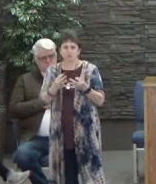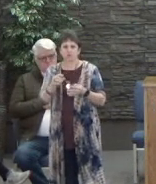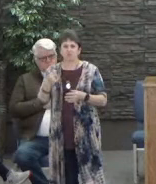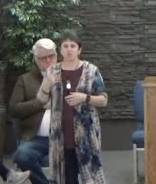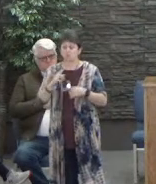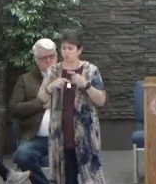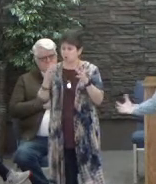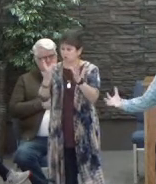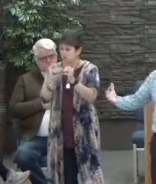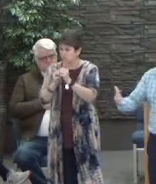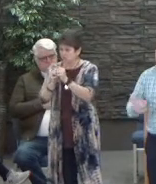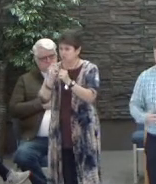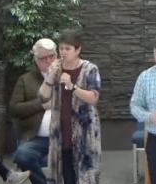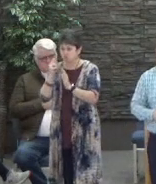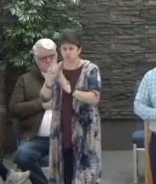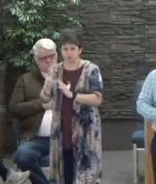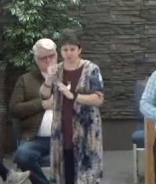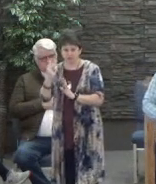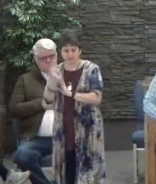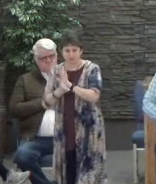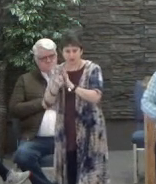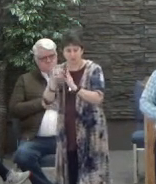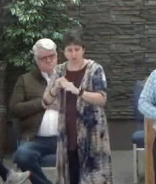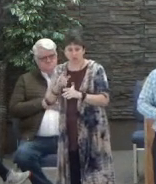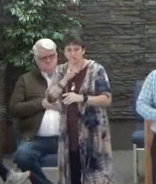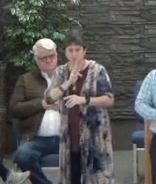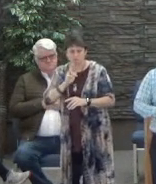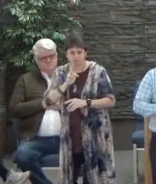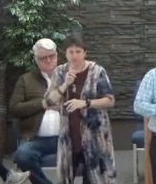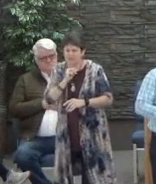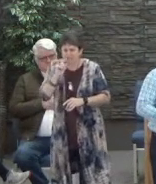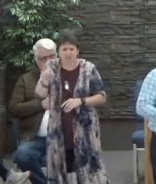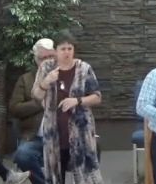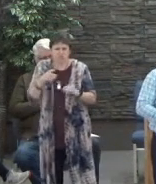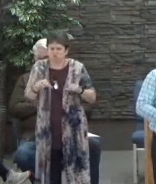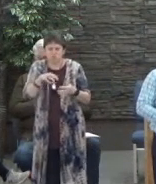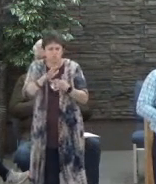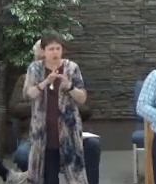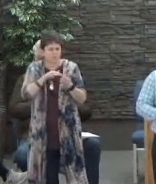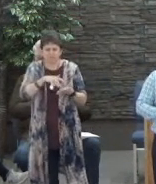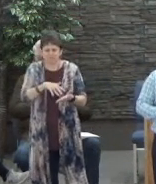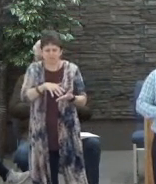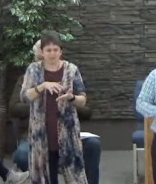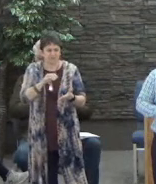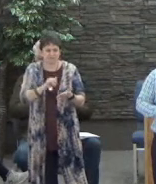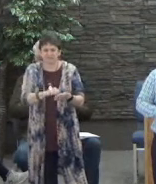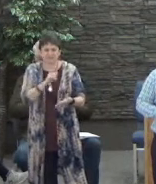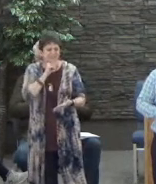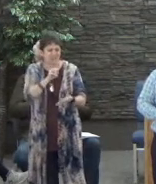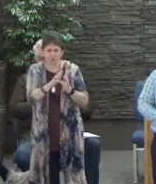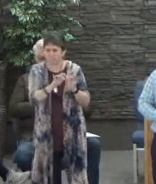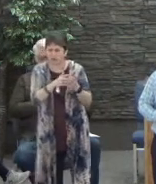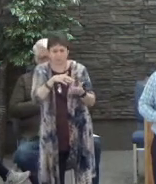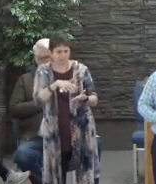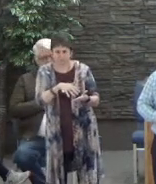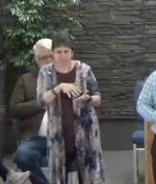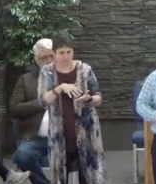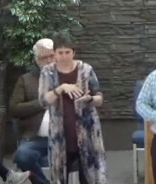other words, when you get together for an hour and a half in your triplet, it's not just to do a Bible study. In fact, this is not Bible